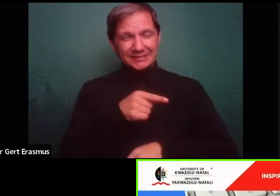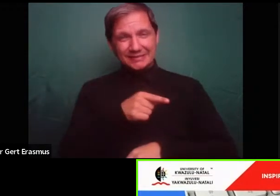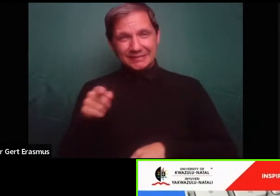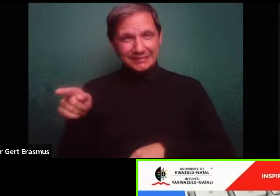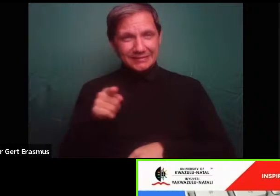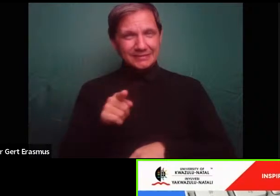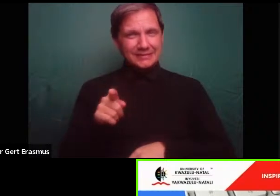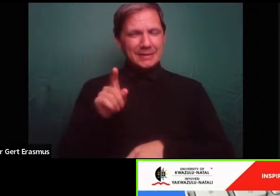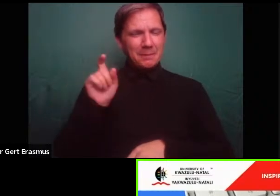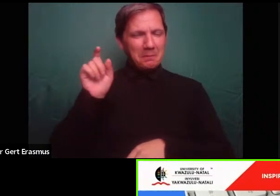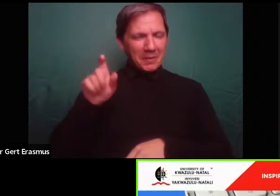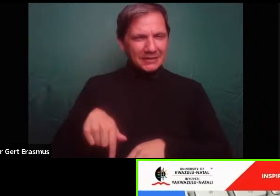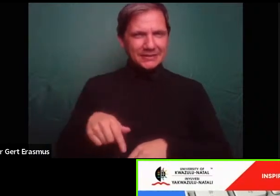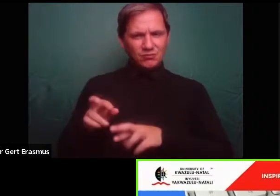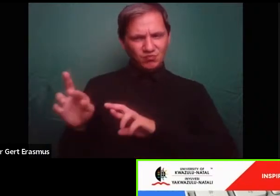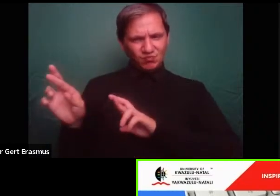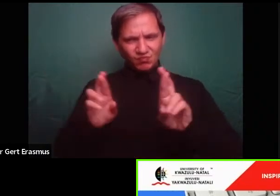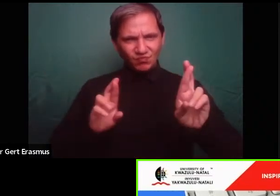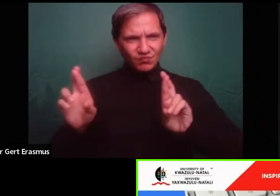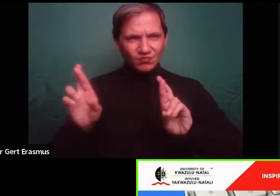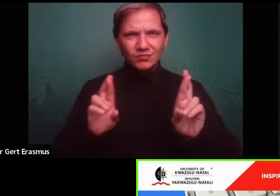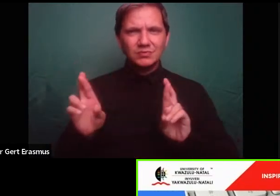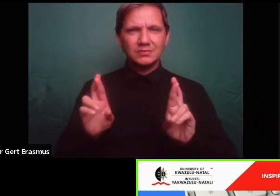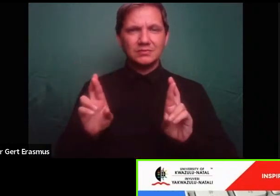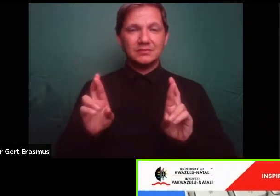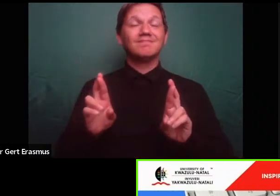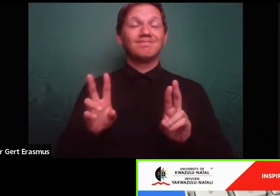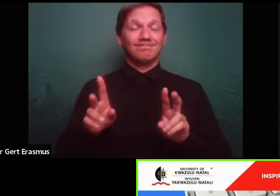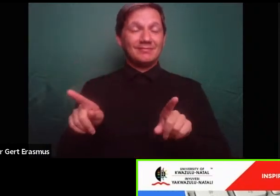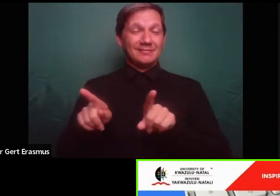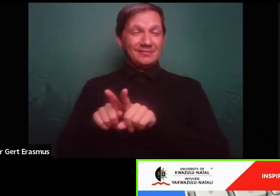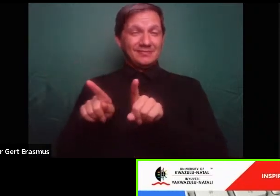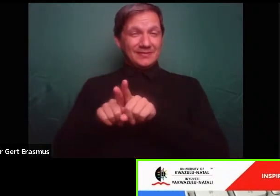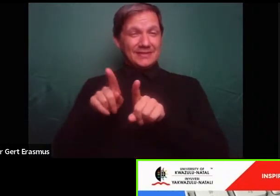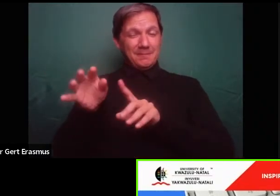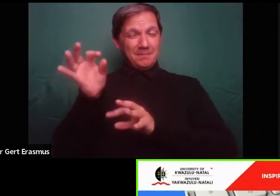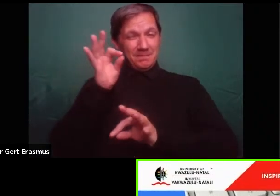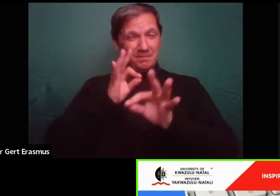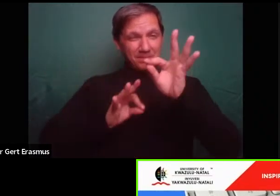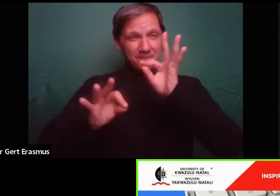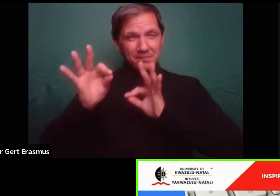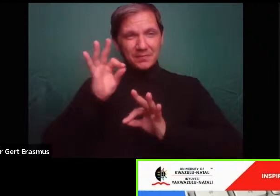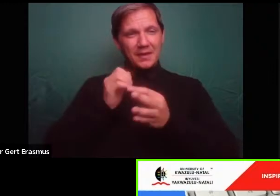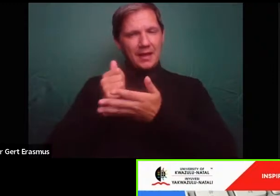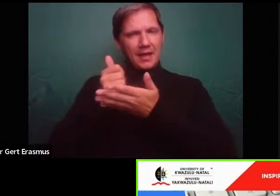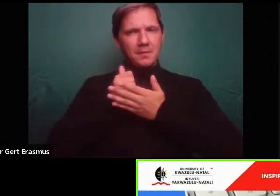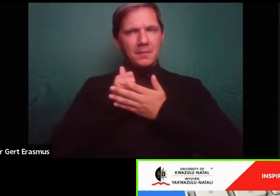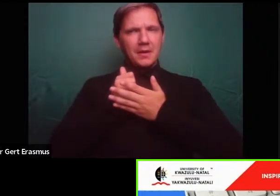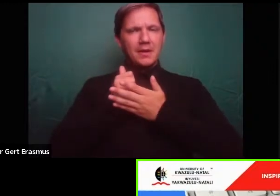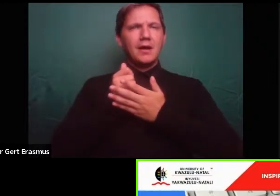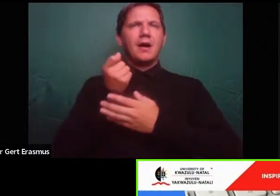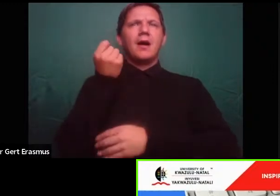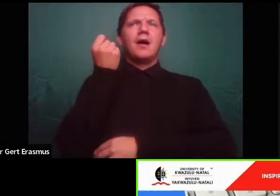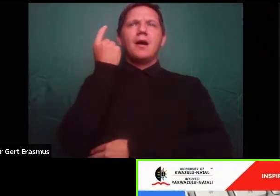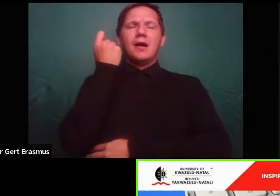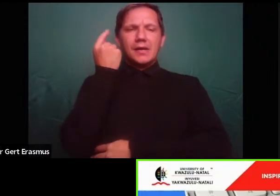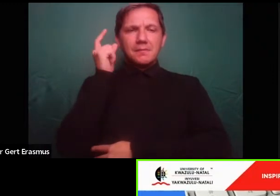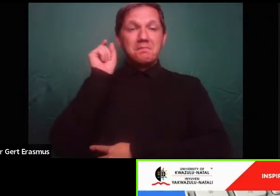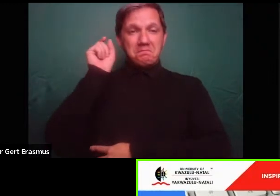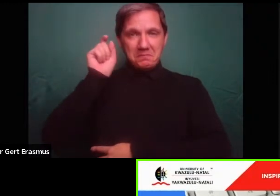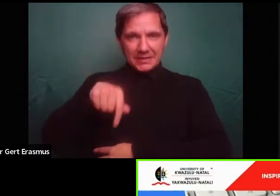like the concept that we need to explore a little further, is making the university space